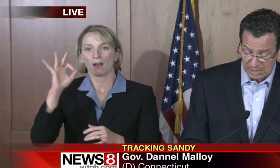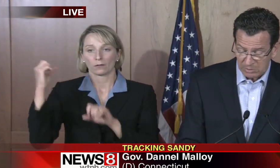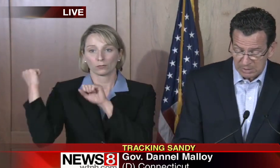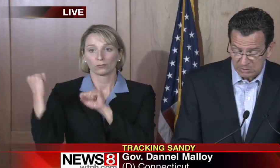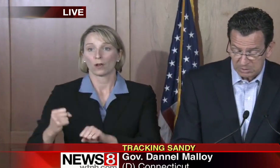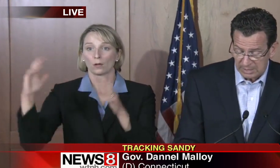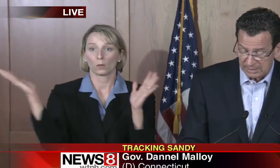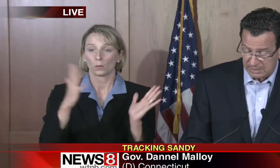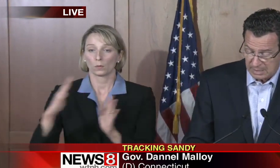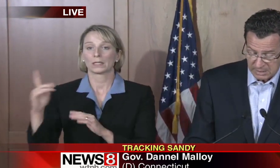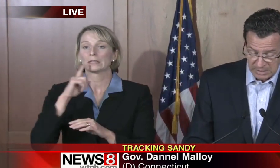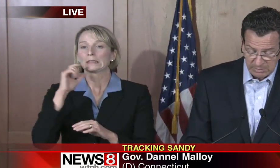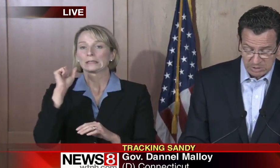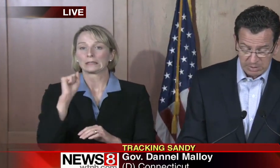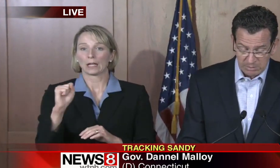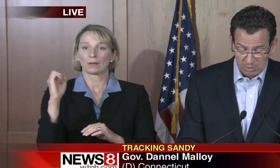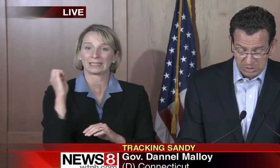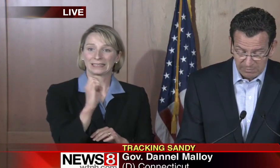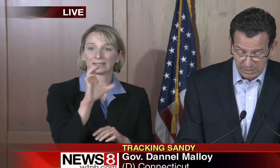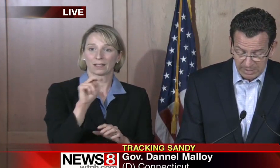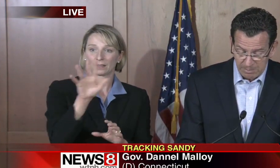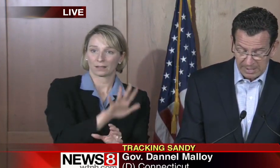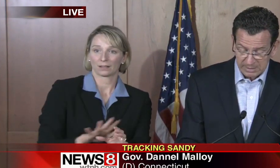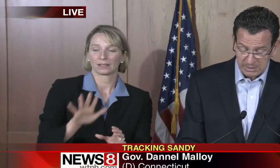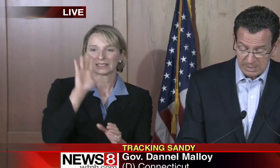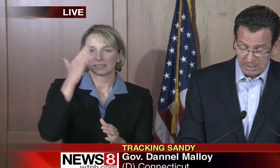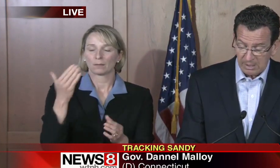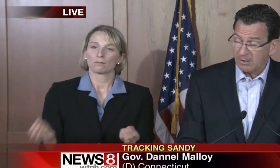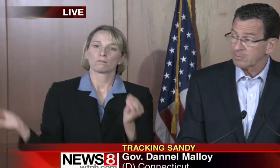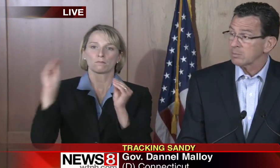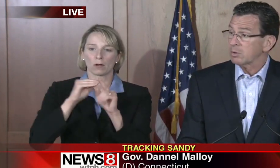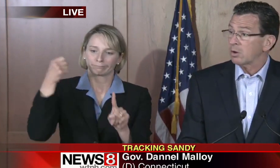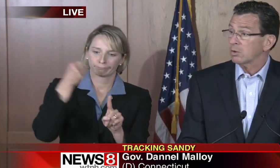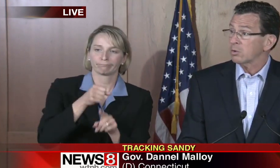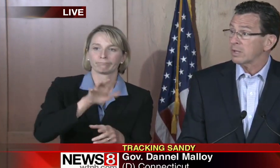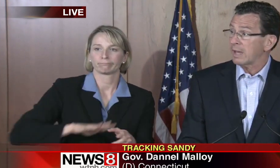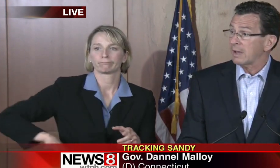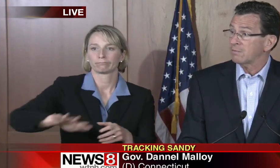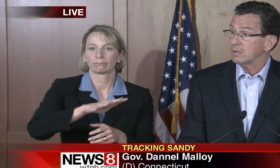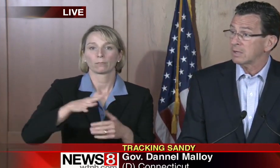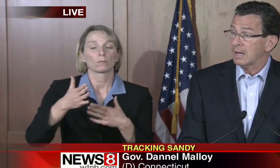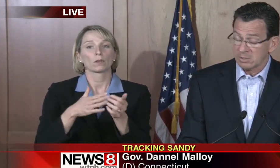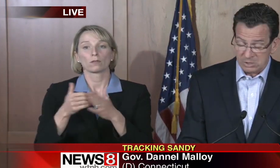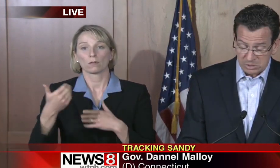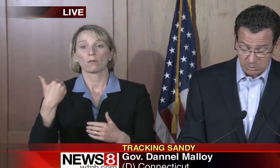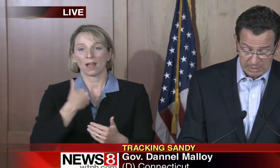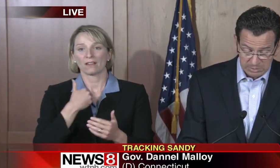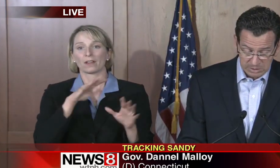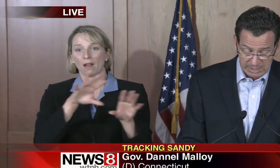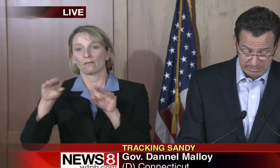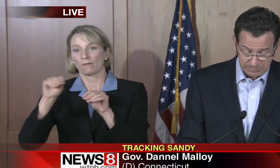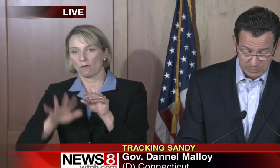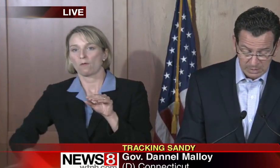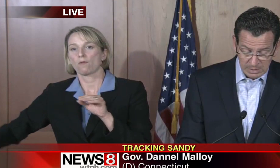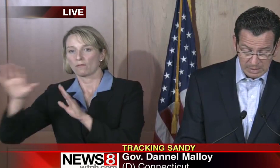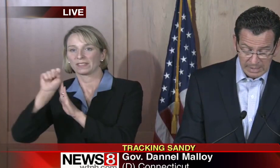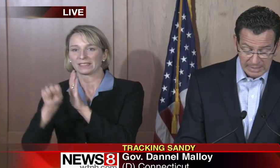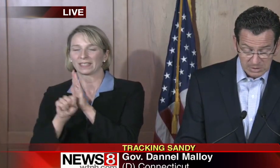winds, southeastern Connecticut seems to be the most heavily impacted, although we have outages throughout the